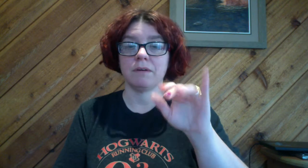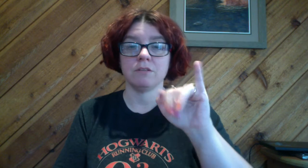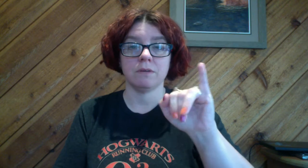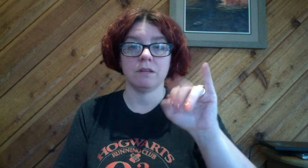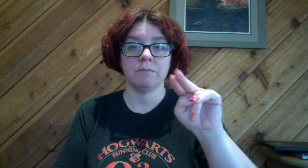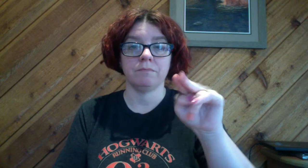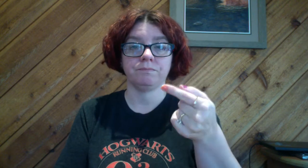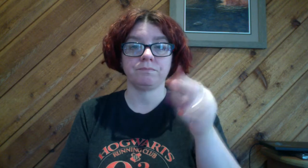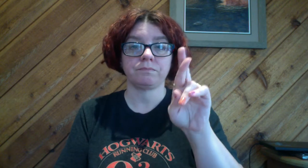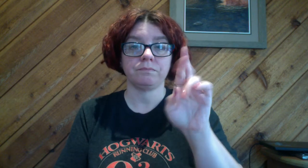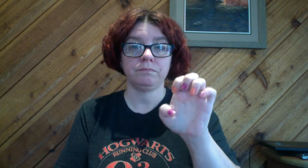spell that?